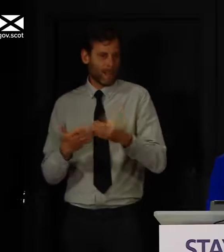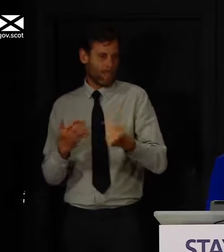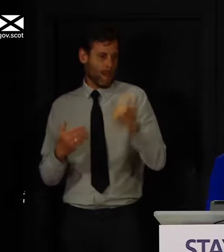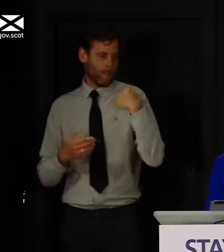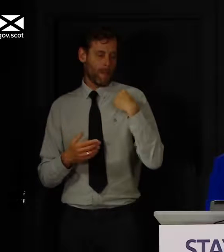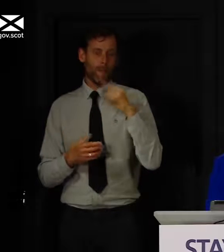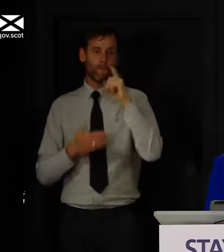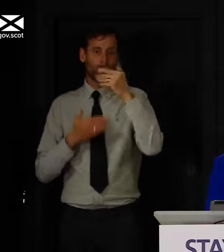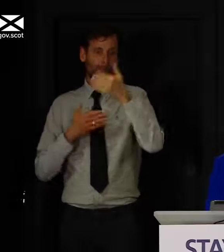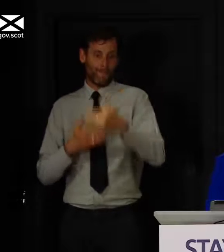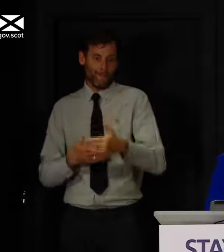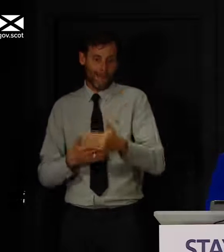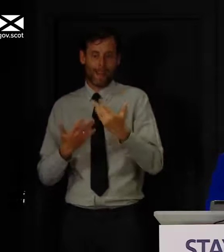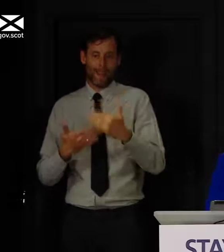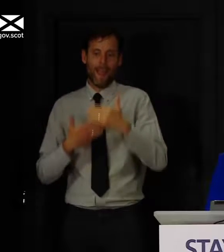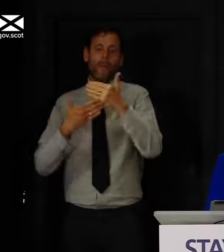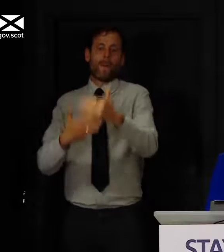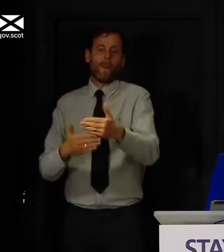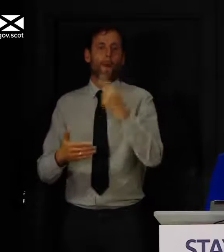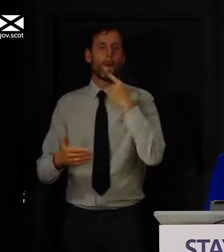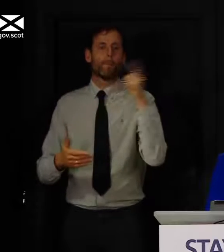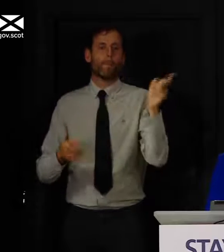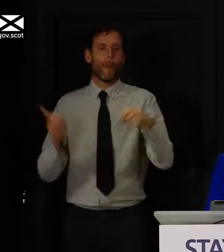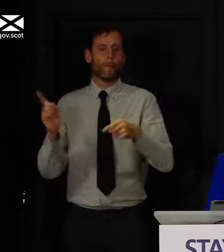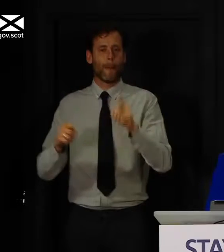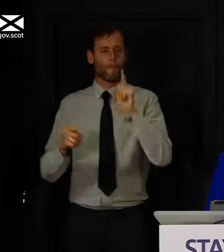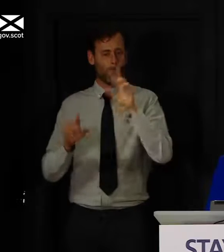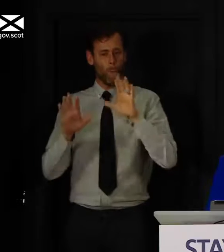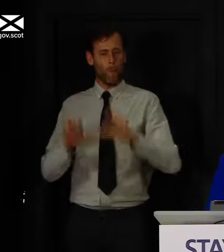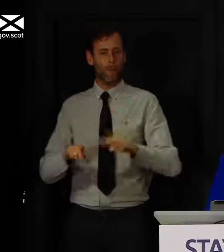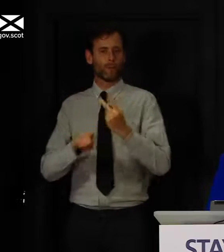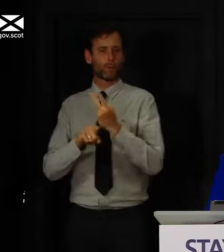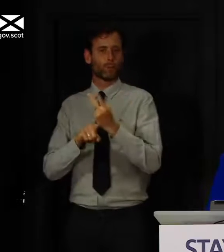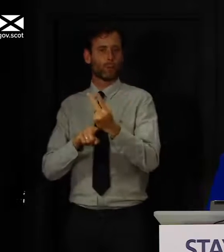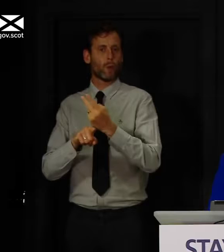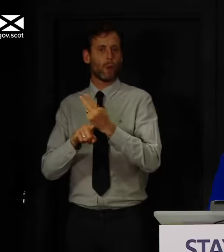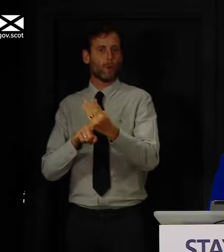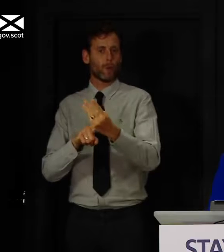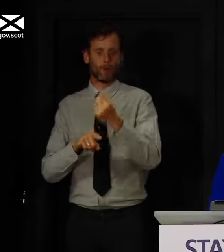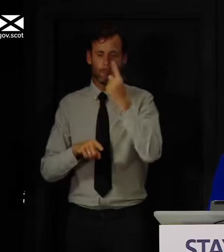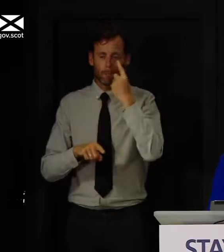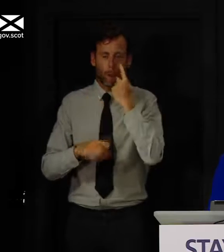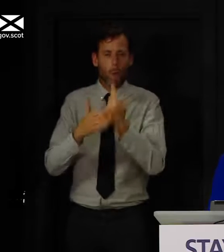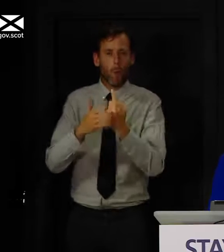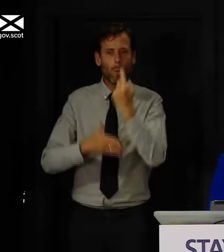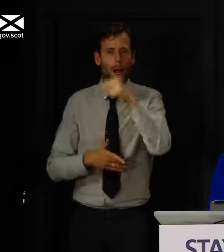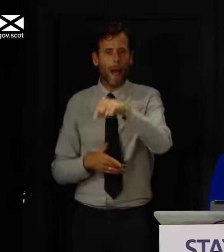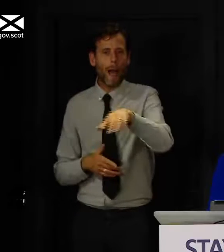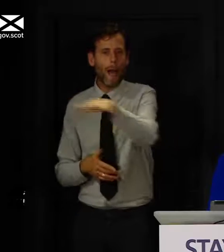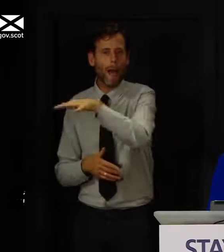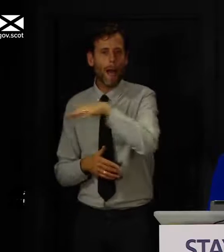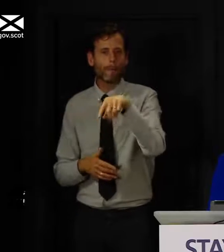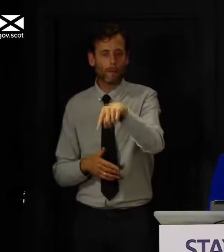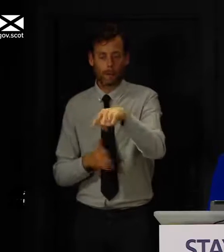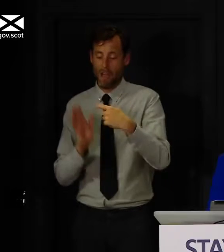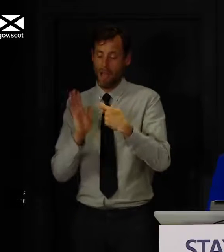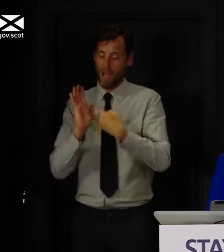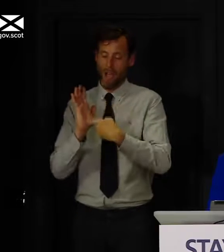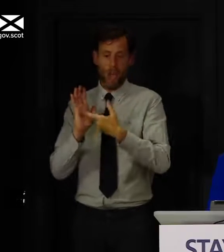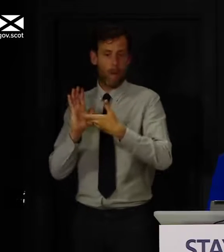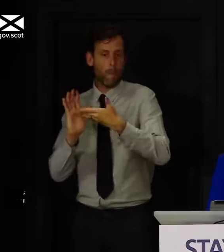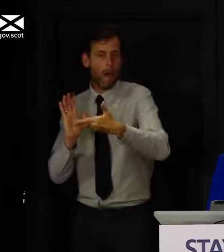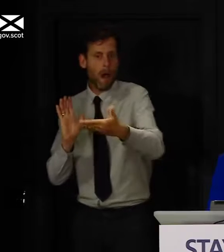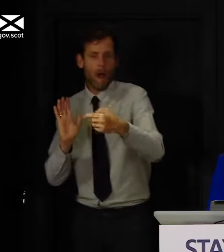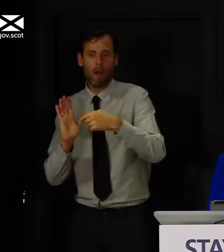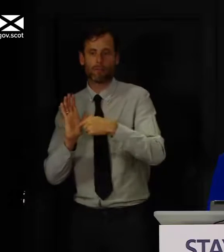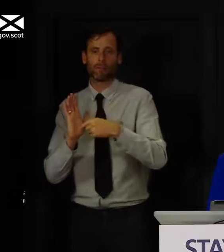phase one, you need 2 to 3 weeks to see what the impact of that is on the R number and